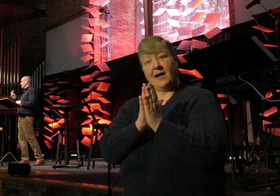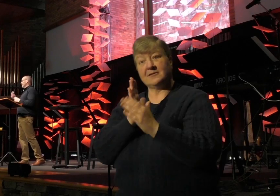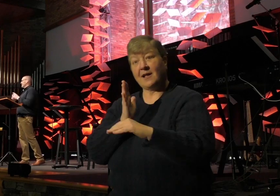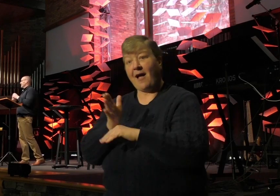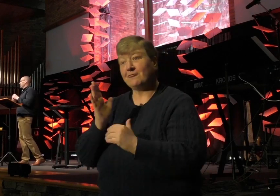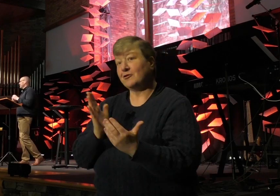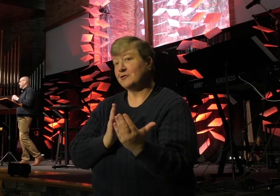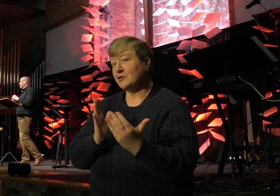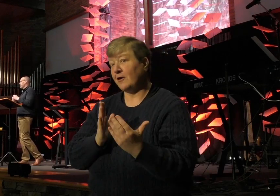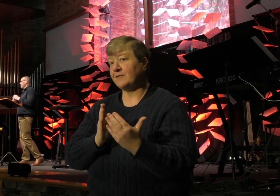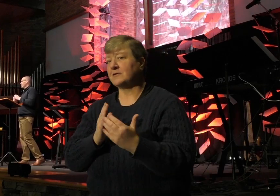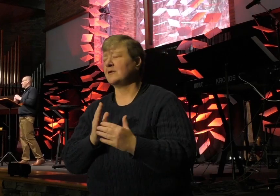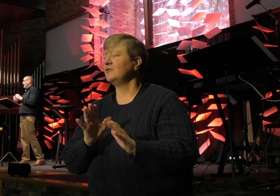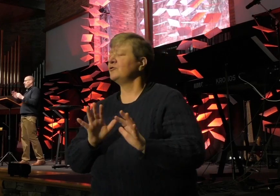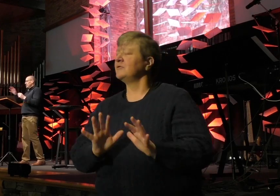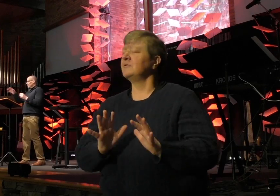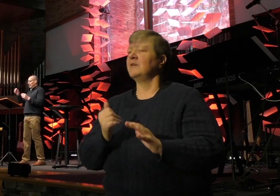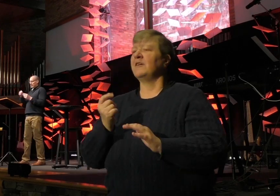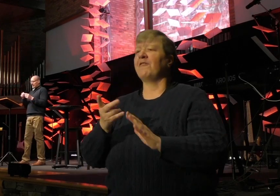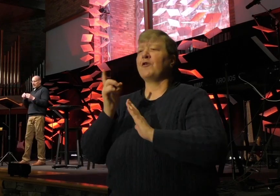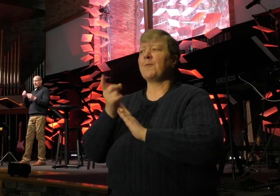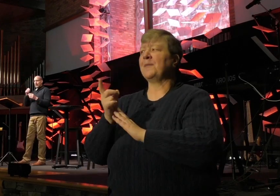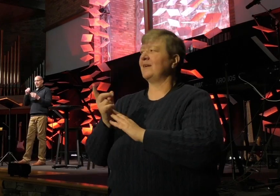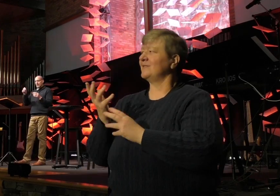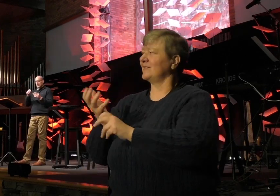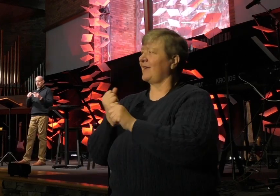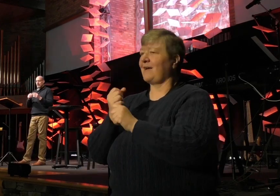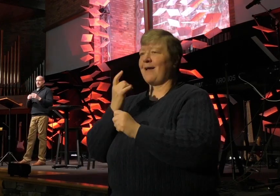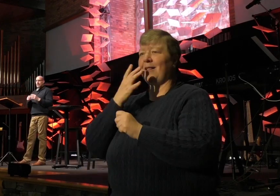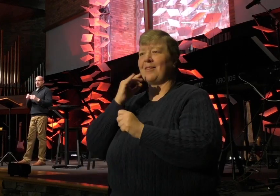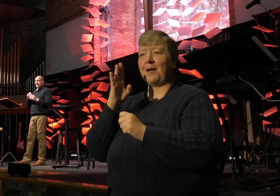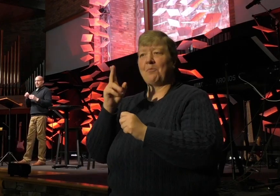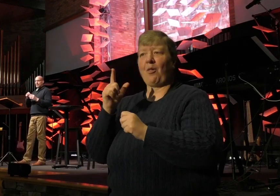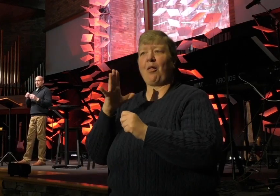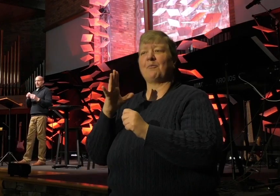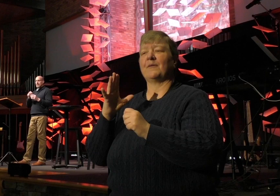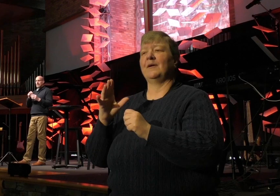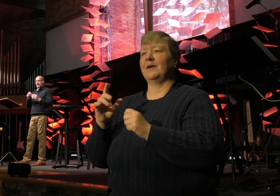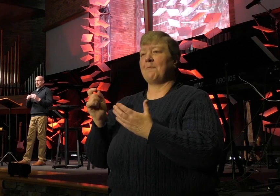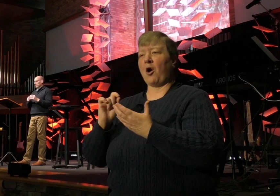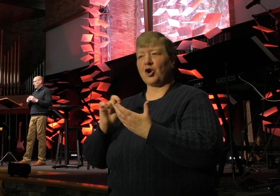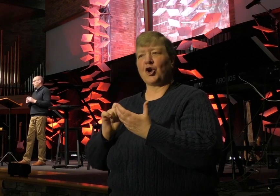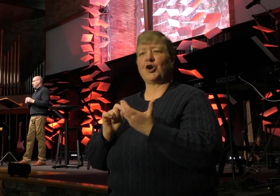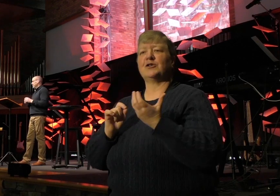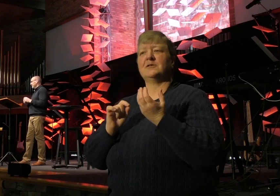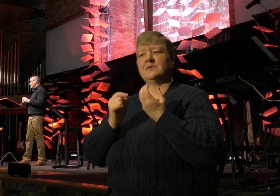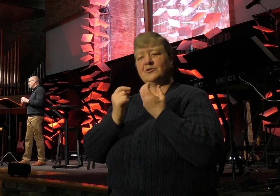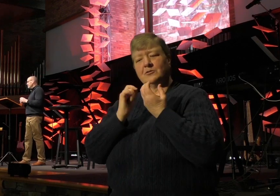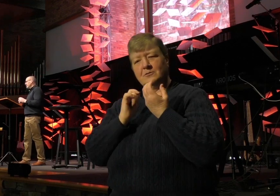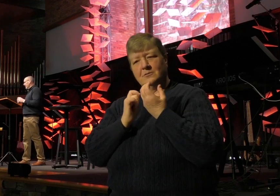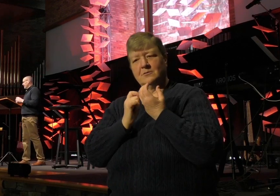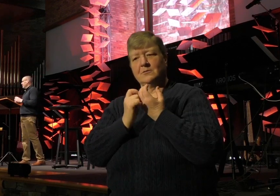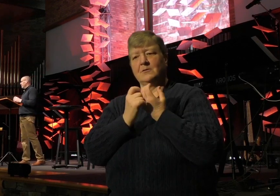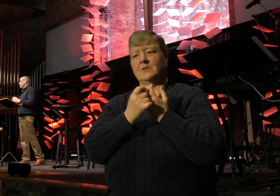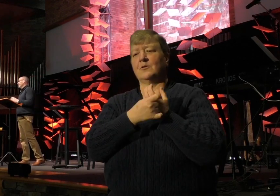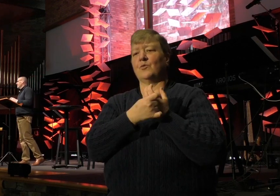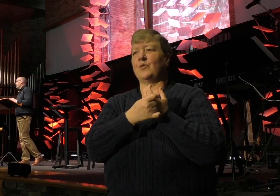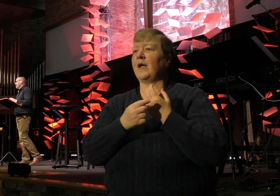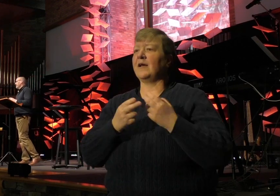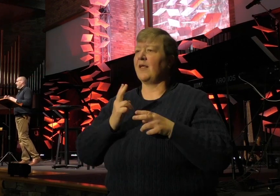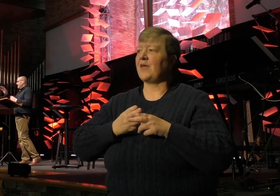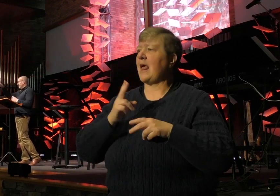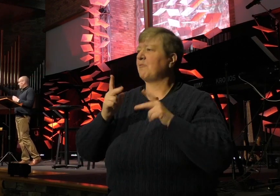take a few minutes? And would you go grab a light bulb? And there's markers out there. And just write the names of people on the light